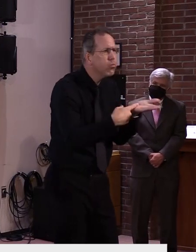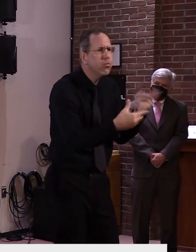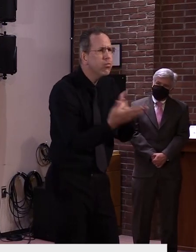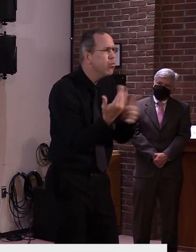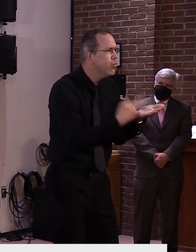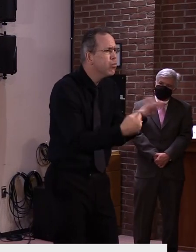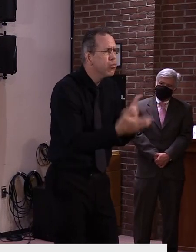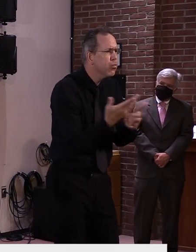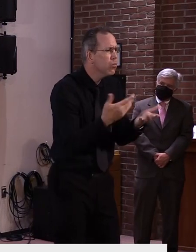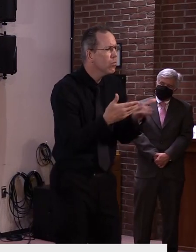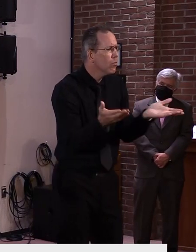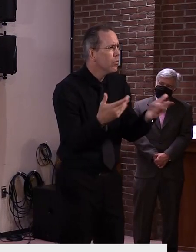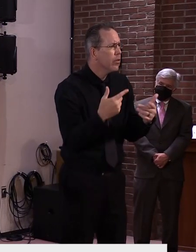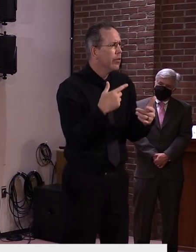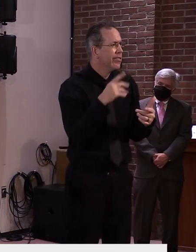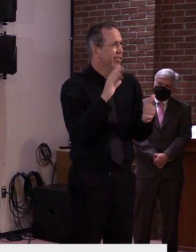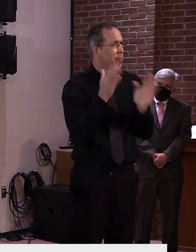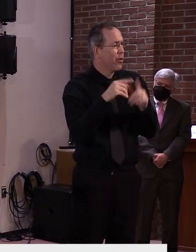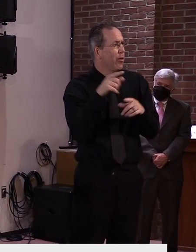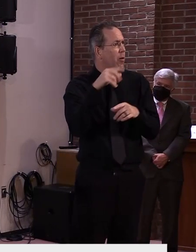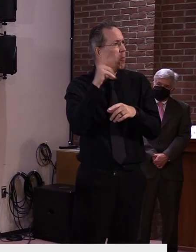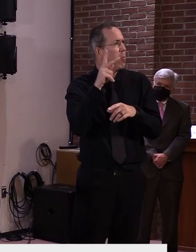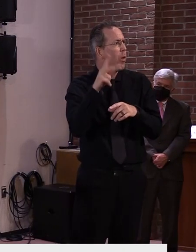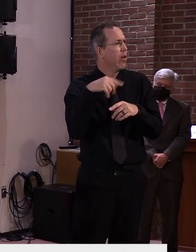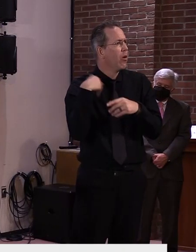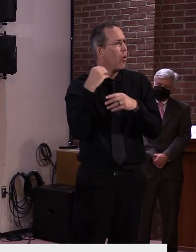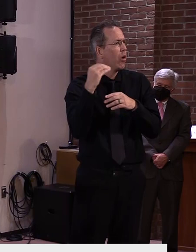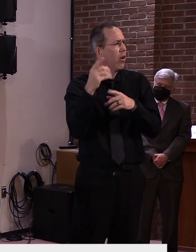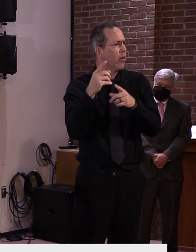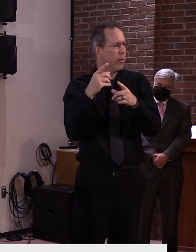or any other part of the country for that matter.